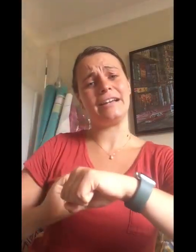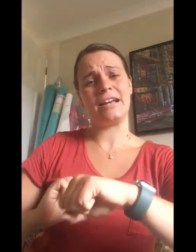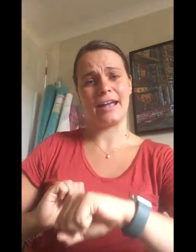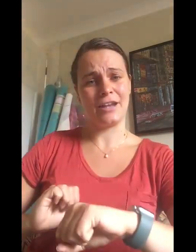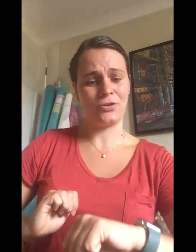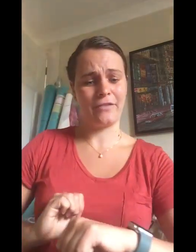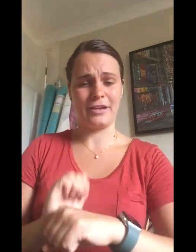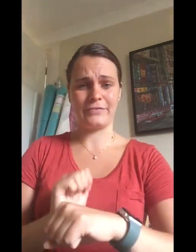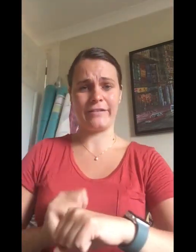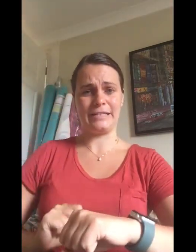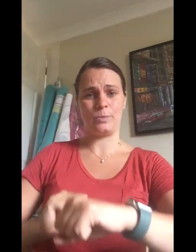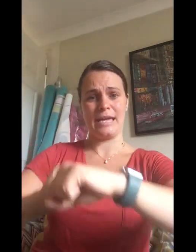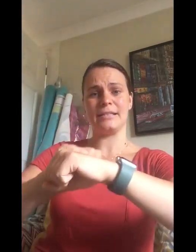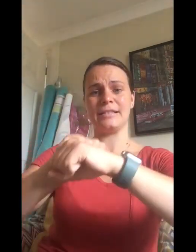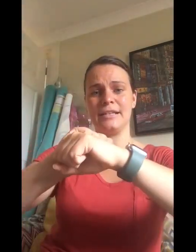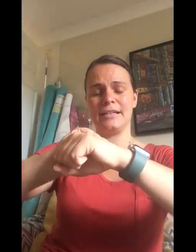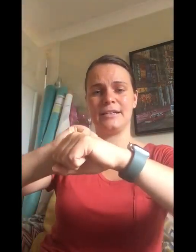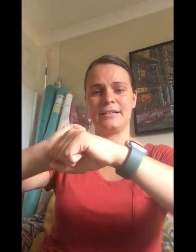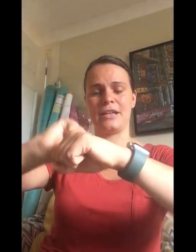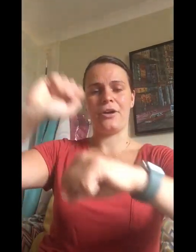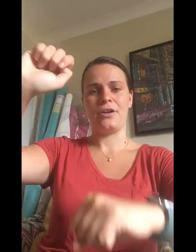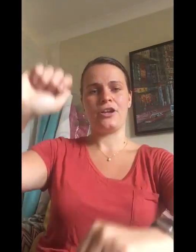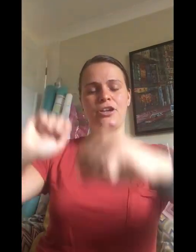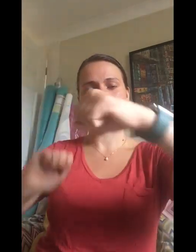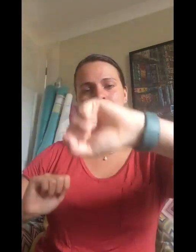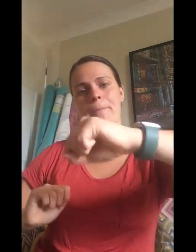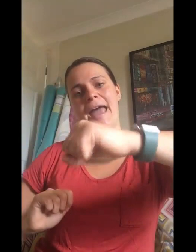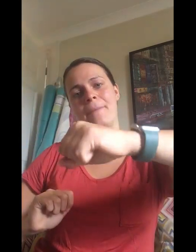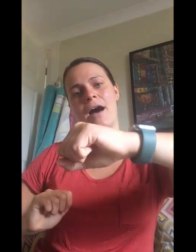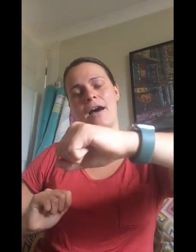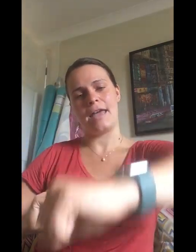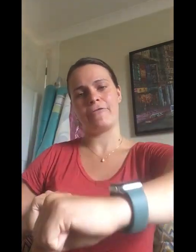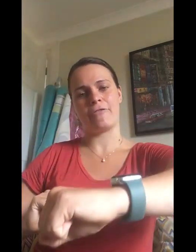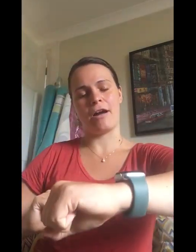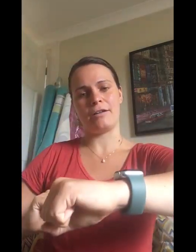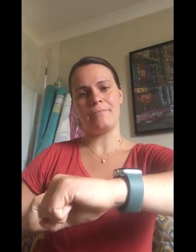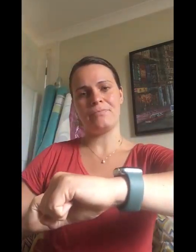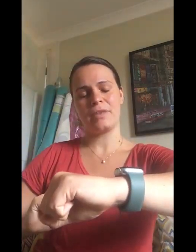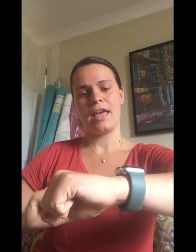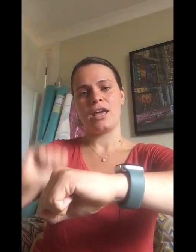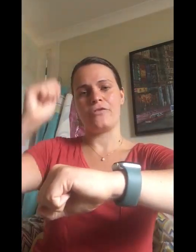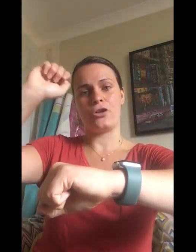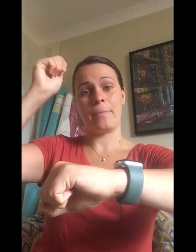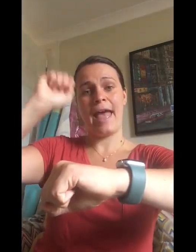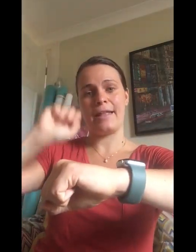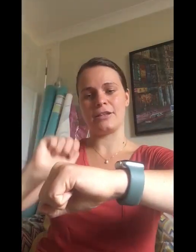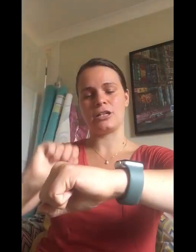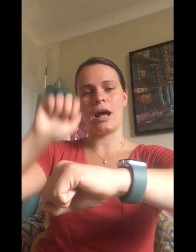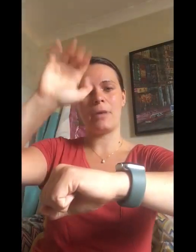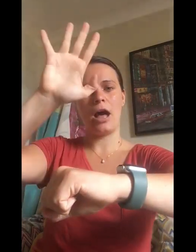like hedgehog. I think it's very sweet. So you've got your paper in front. You've got your pen that's going to come behind